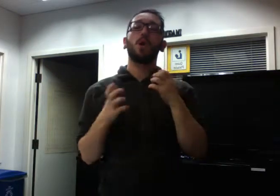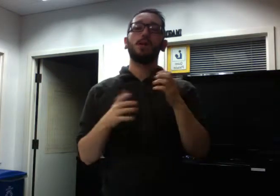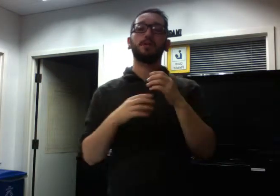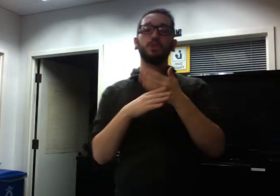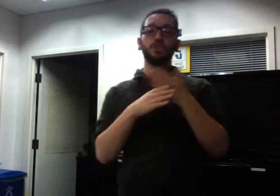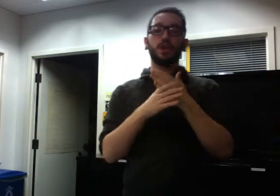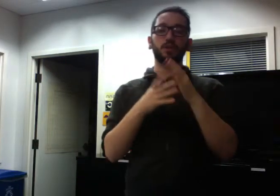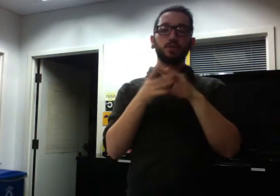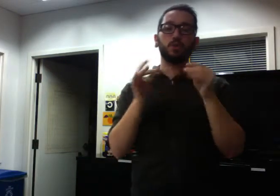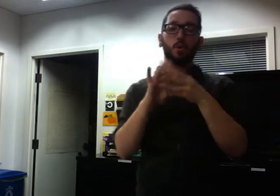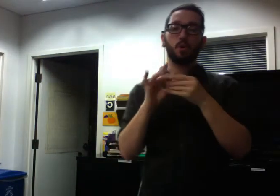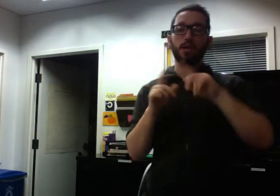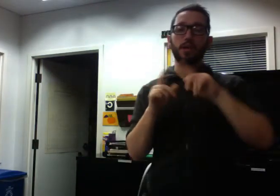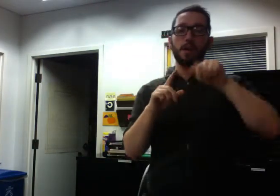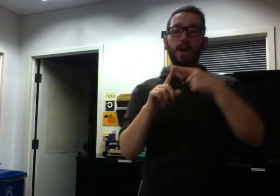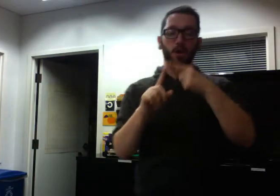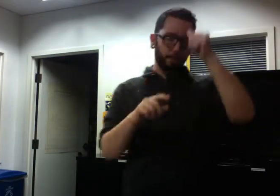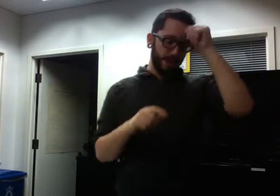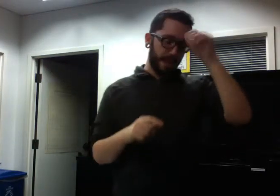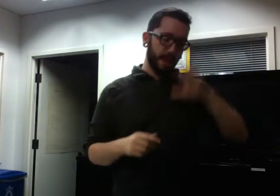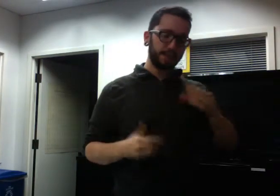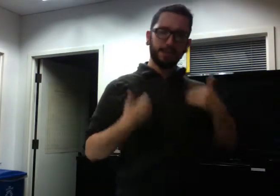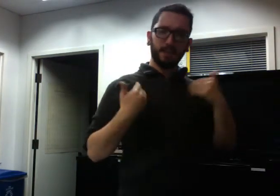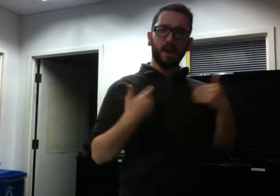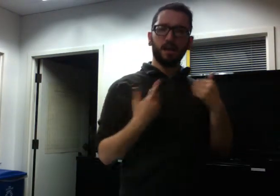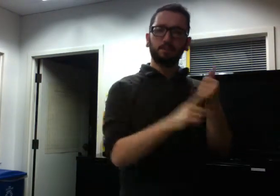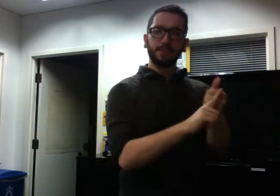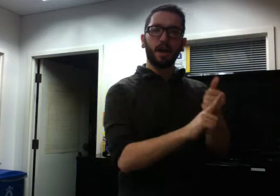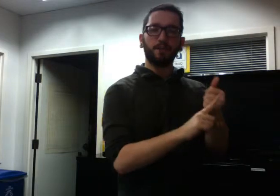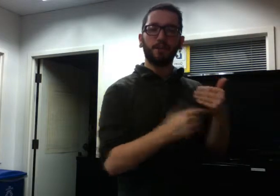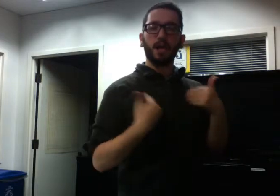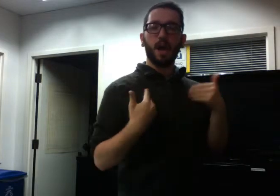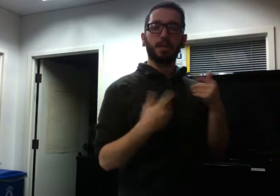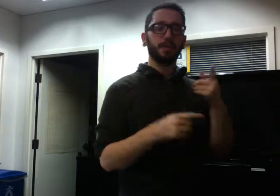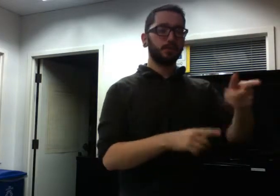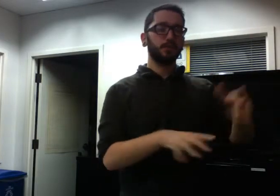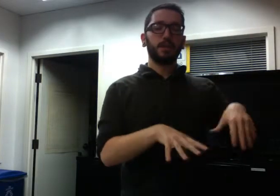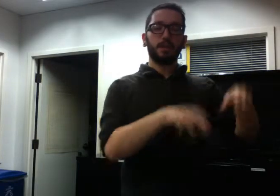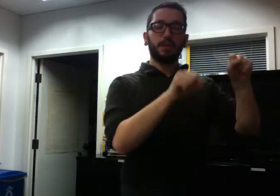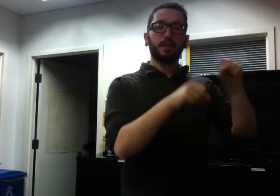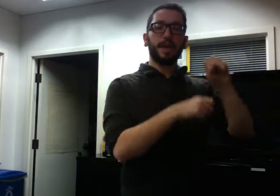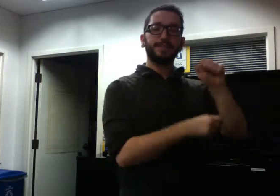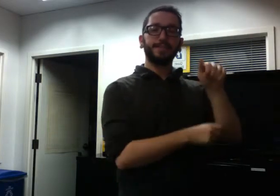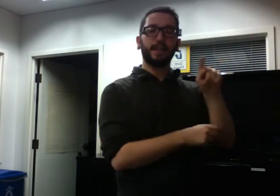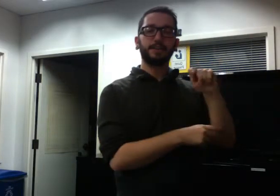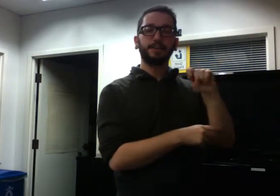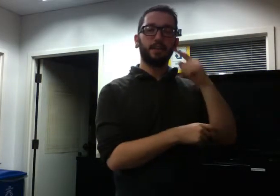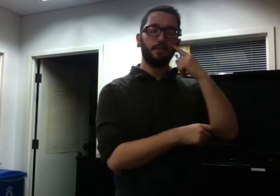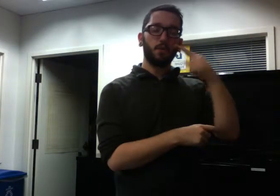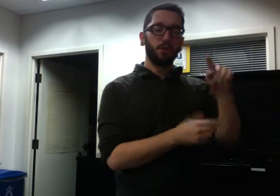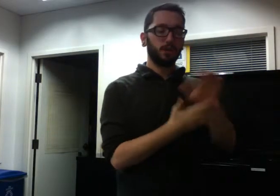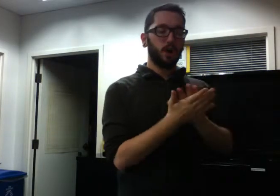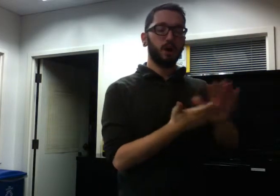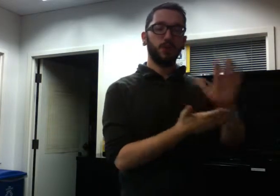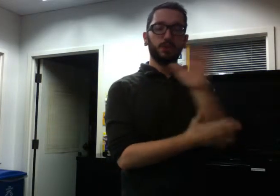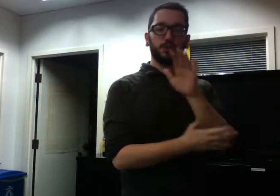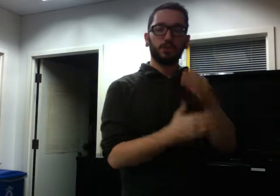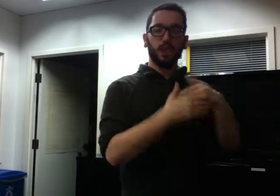took the Scholastic Aptitude Test, the SAT, as part of the college entrance procedures. When he received his test